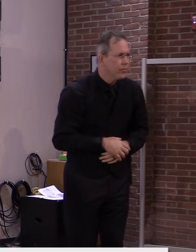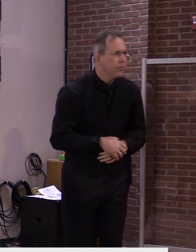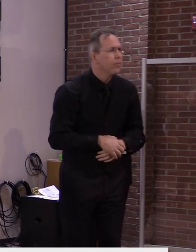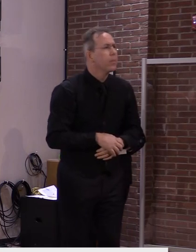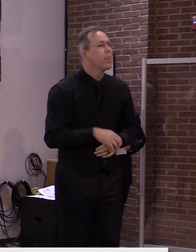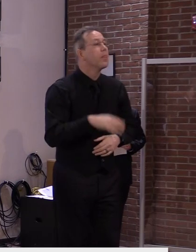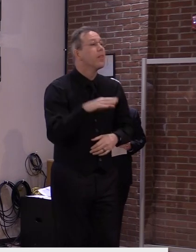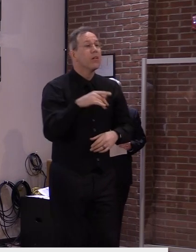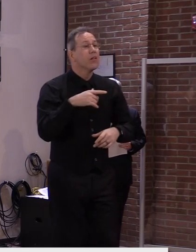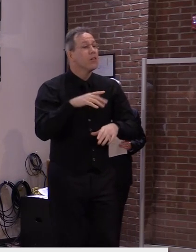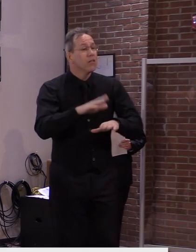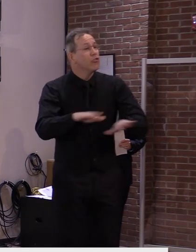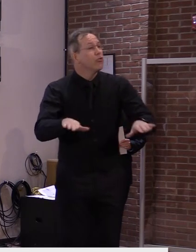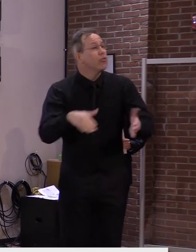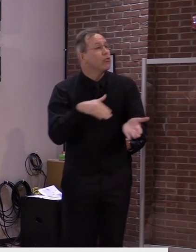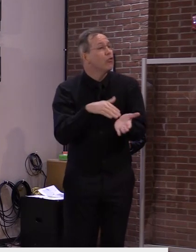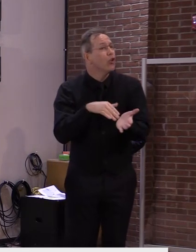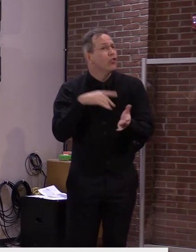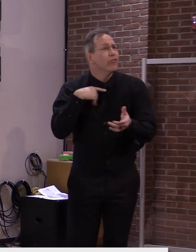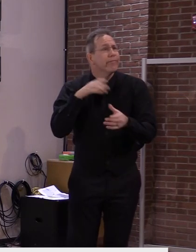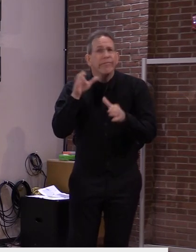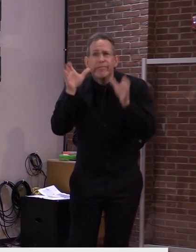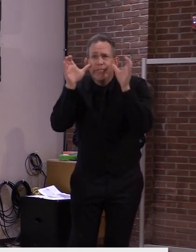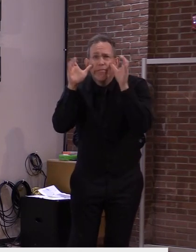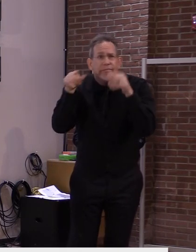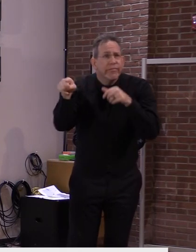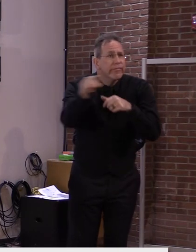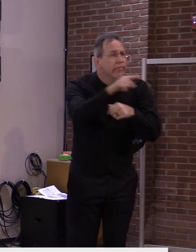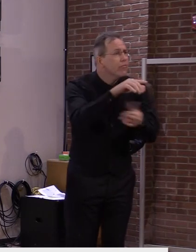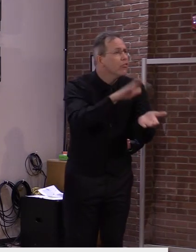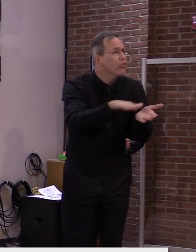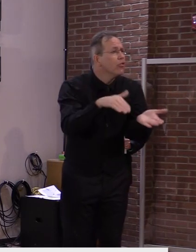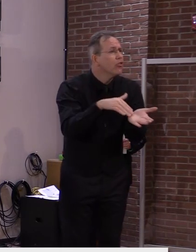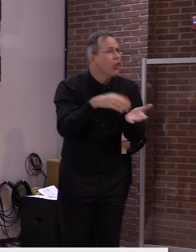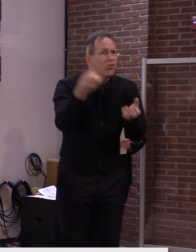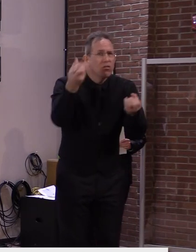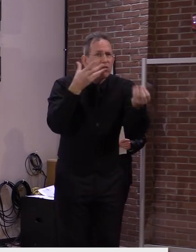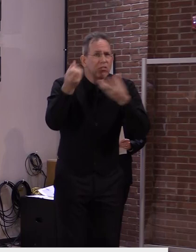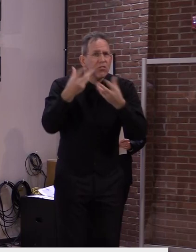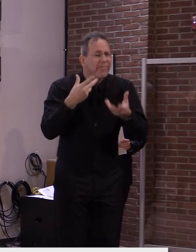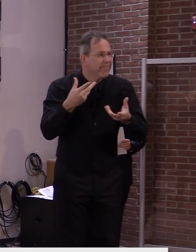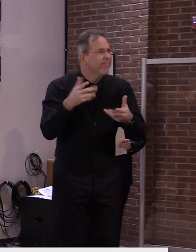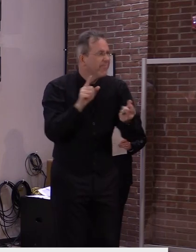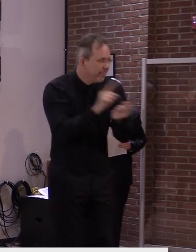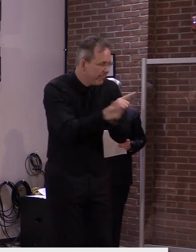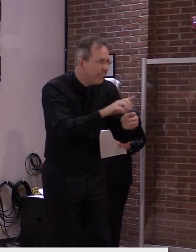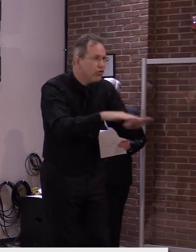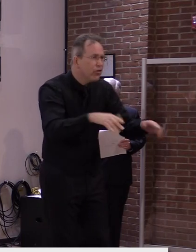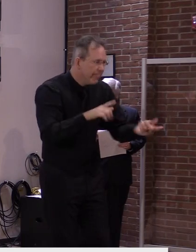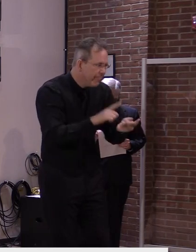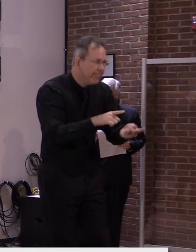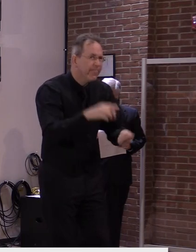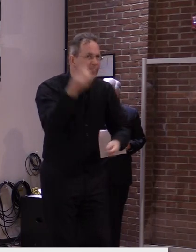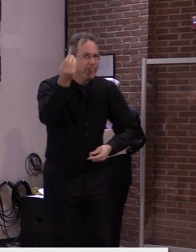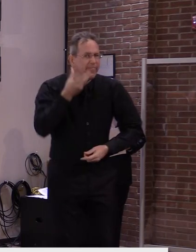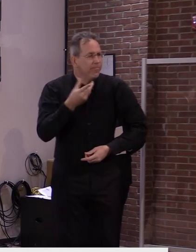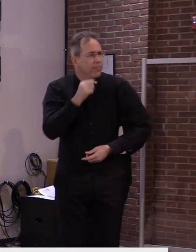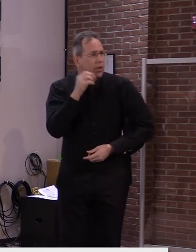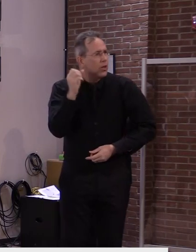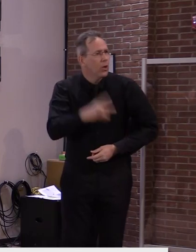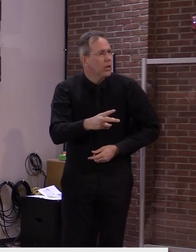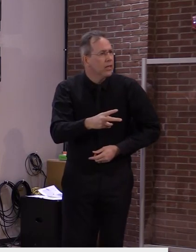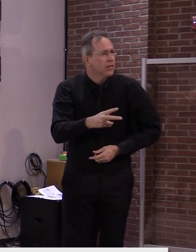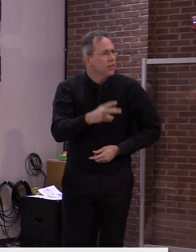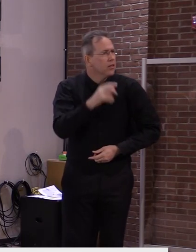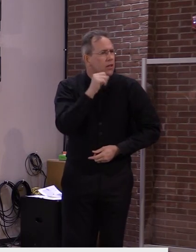pediatricians, they're not okay. And we shouldn't be okay with that either. So when